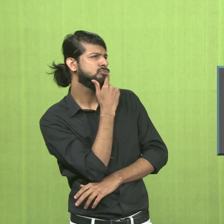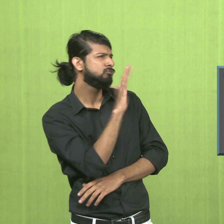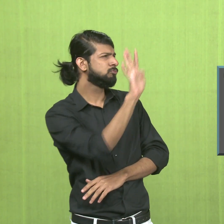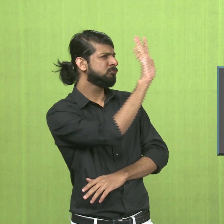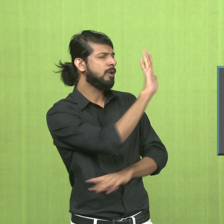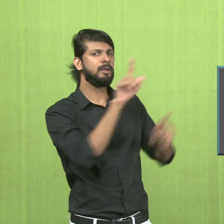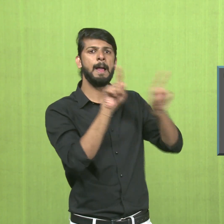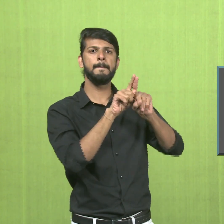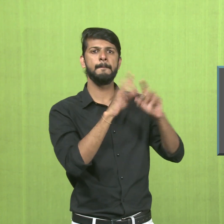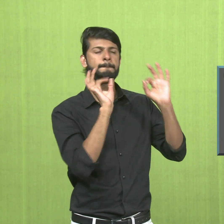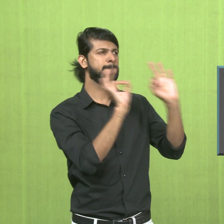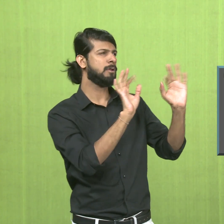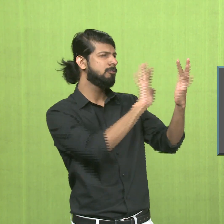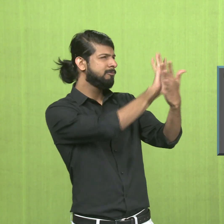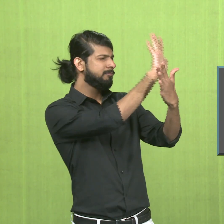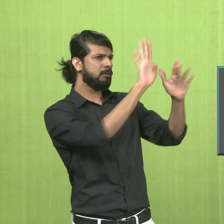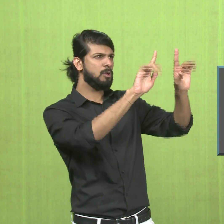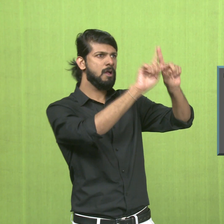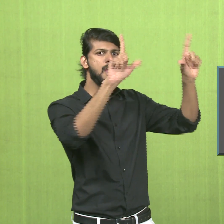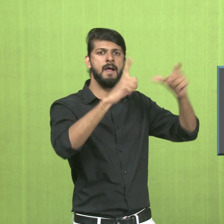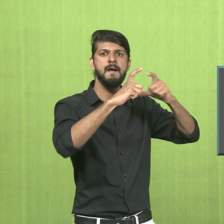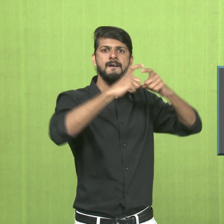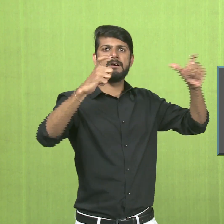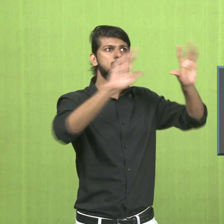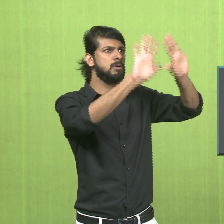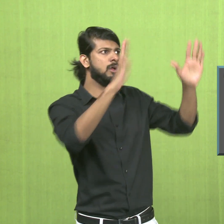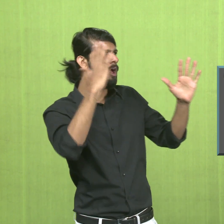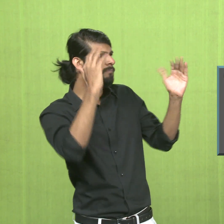a specific portion of the wall which is clear, big,